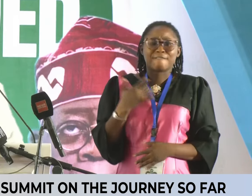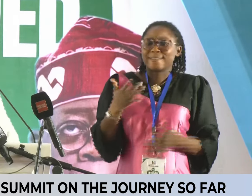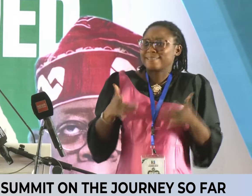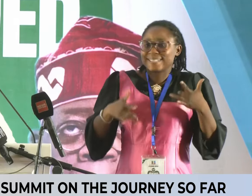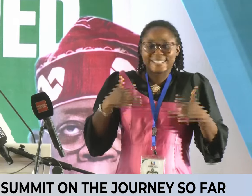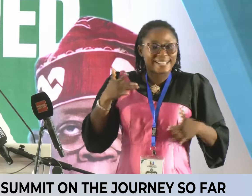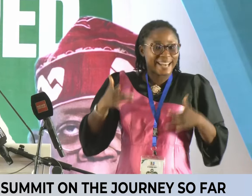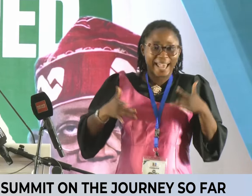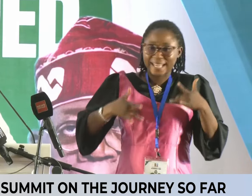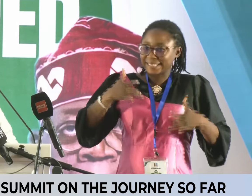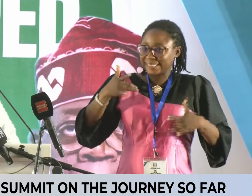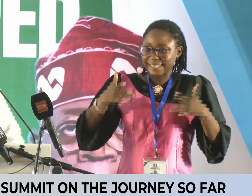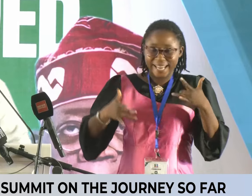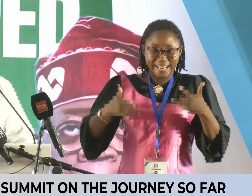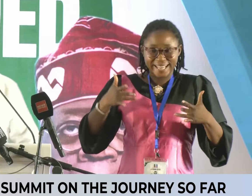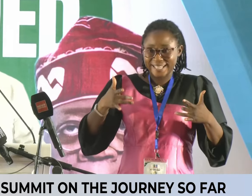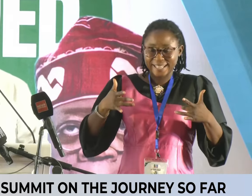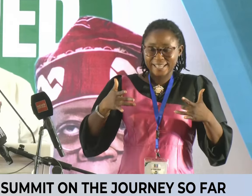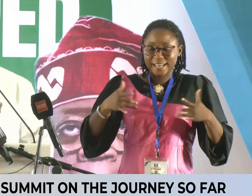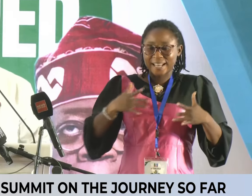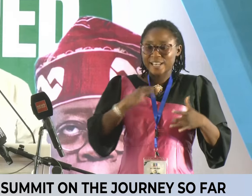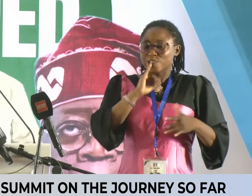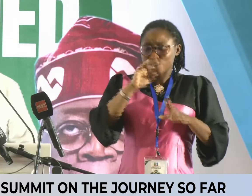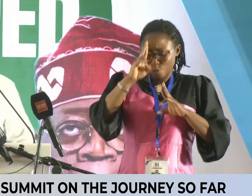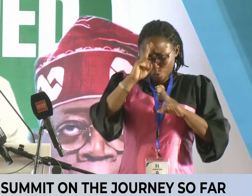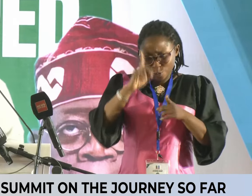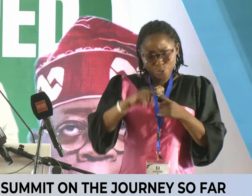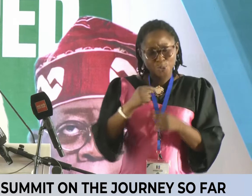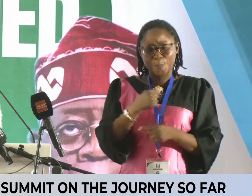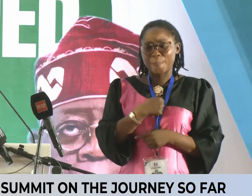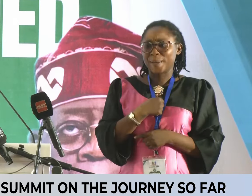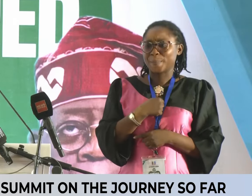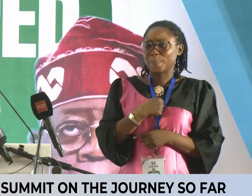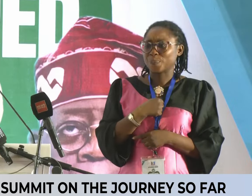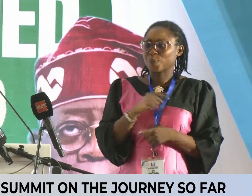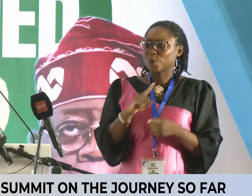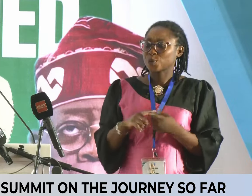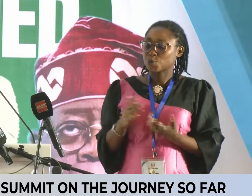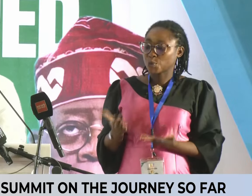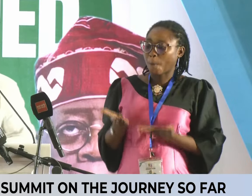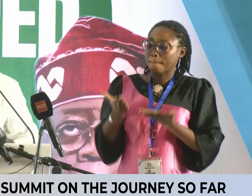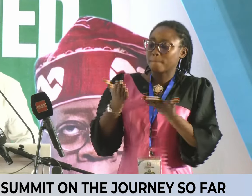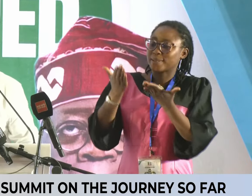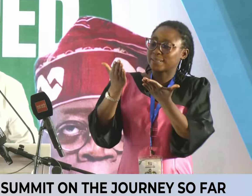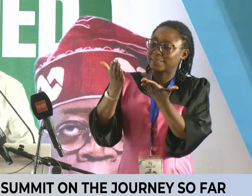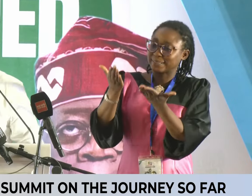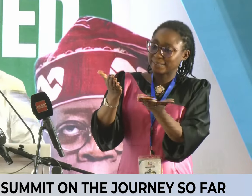delighted, and it's an honor to me to present